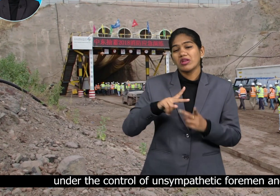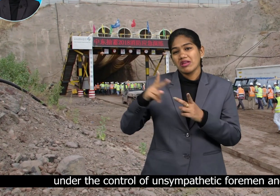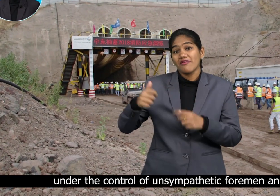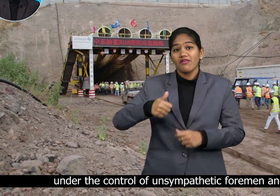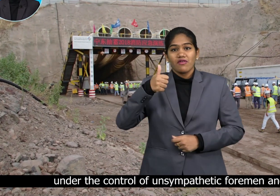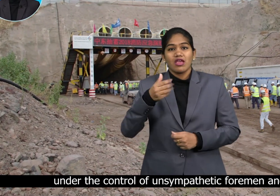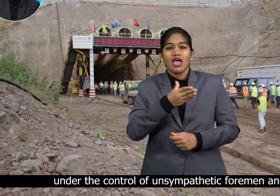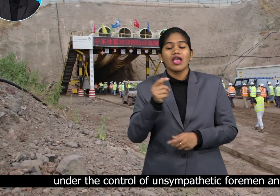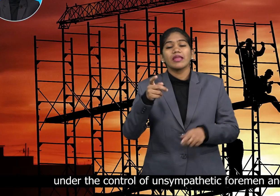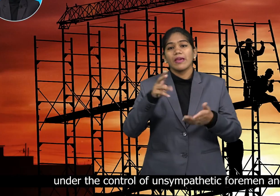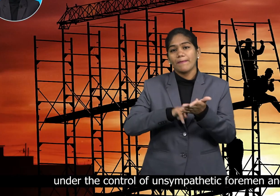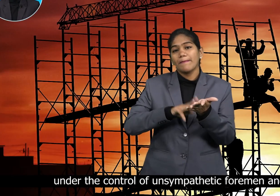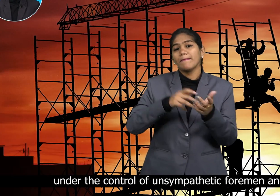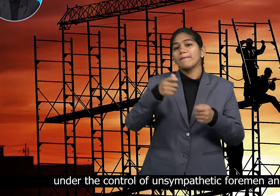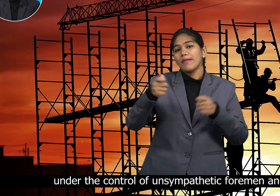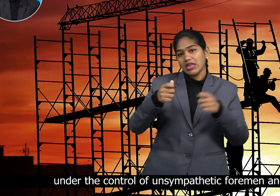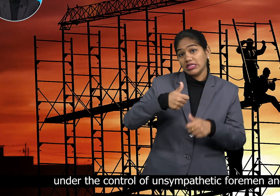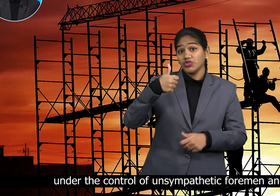managers.